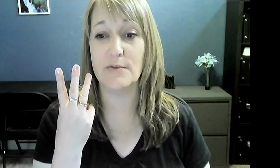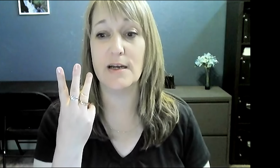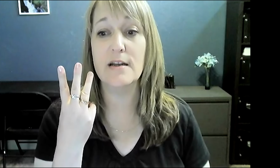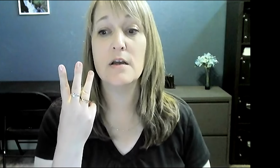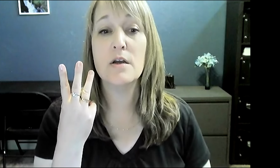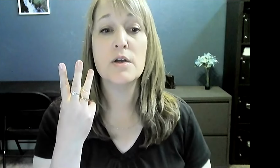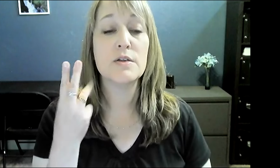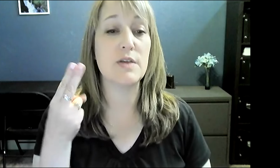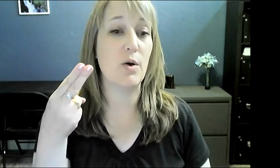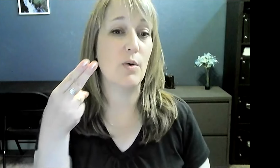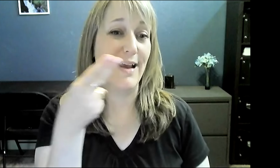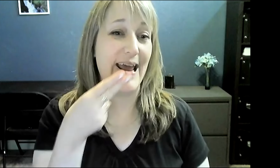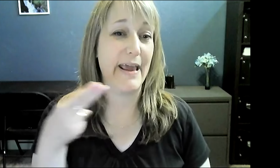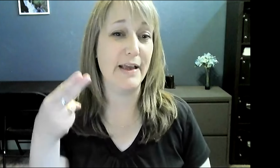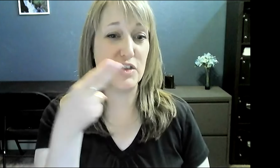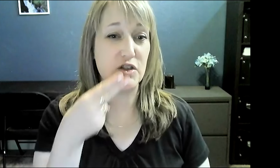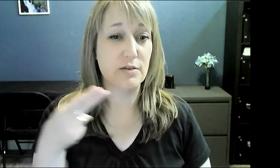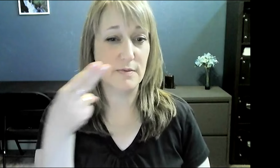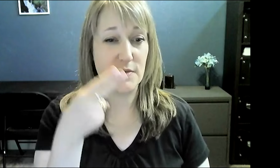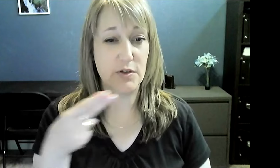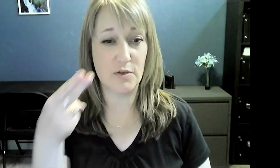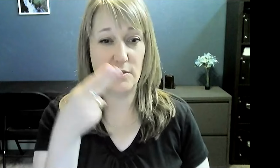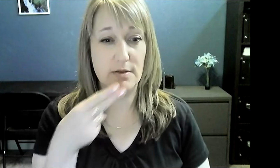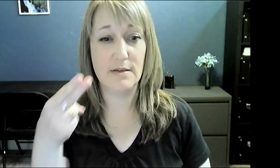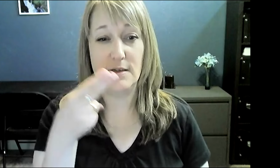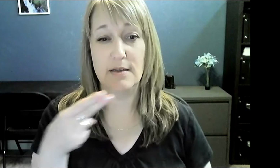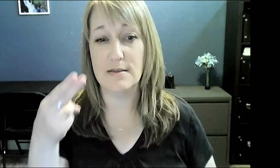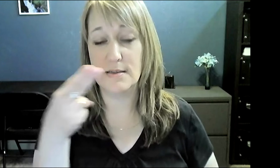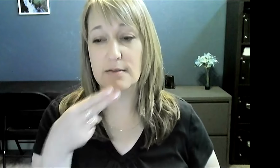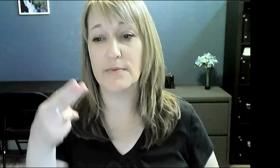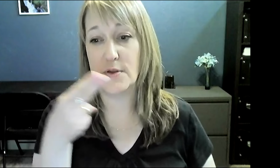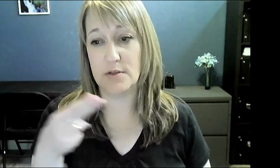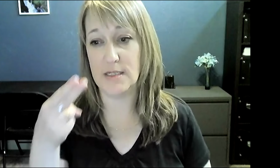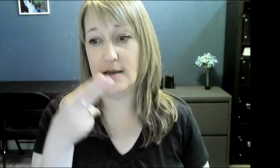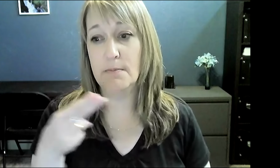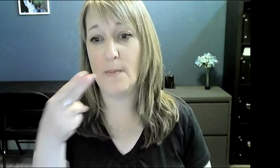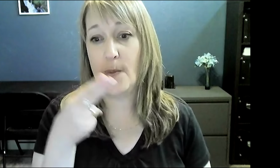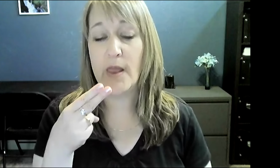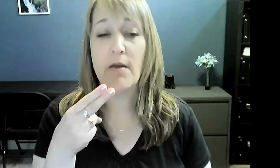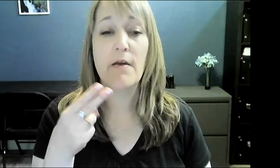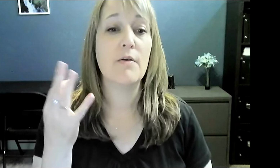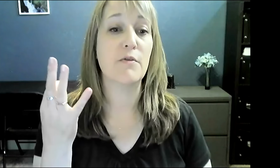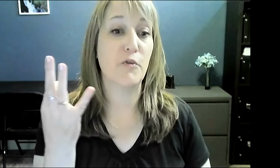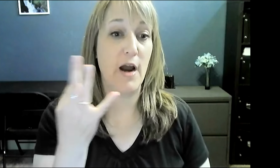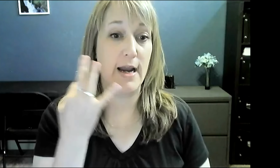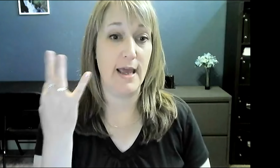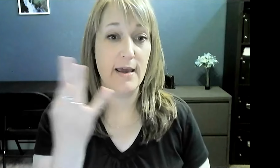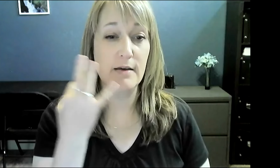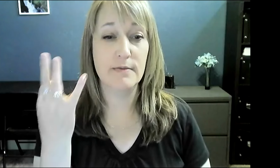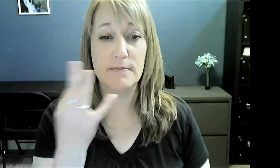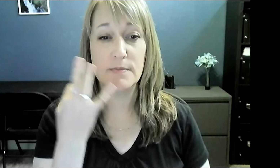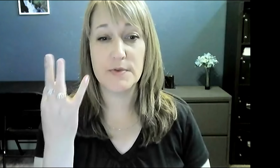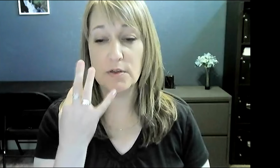right? So H circled is Thursday. Friday